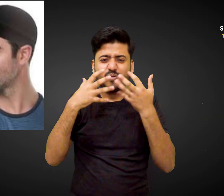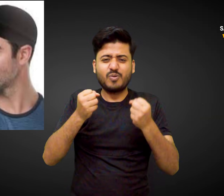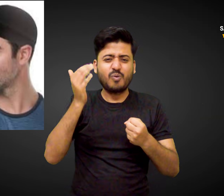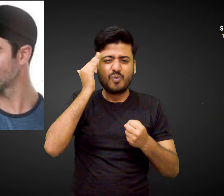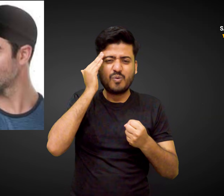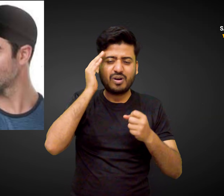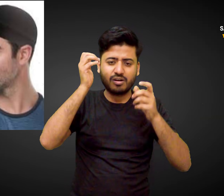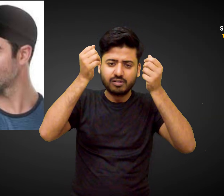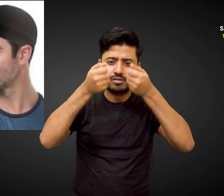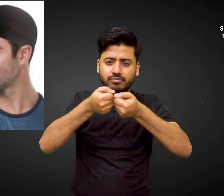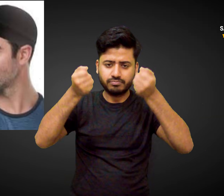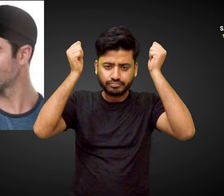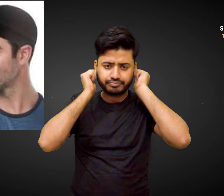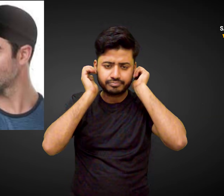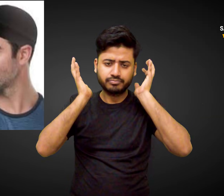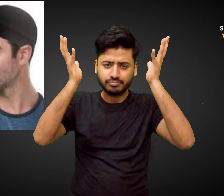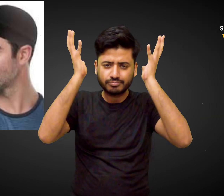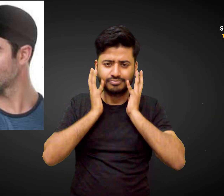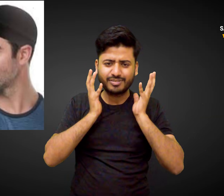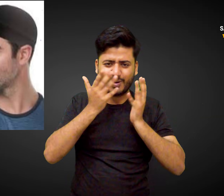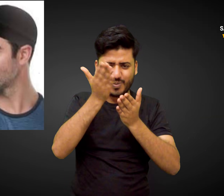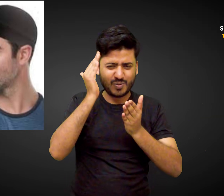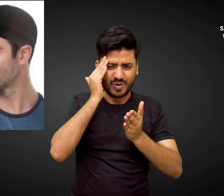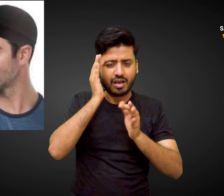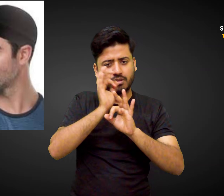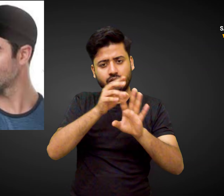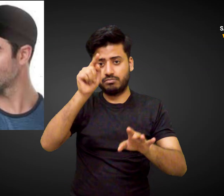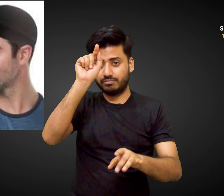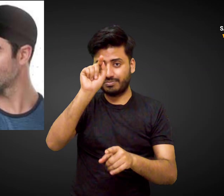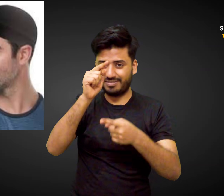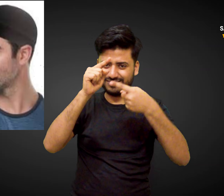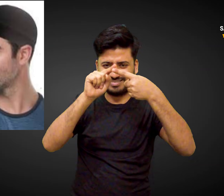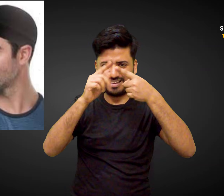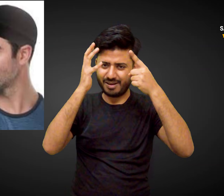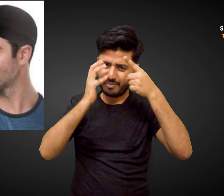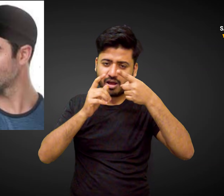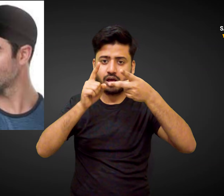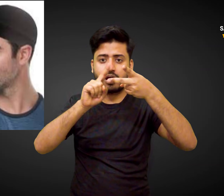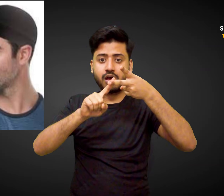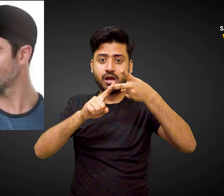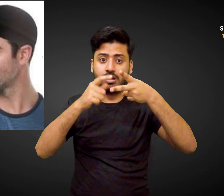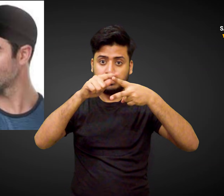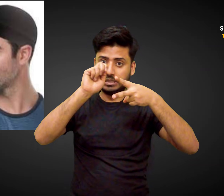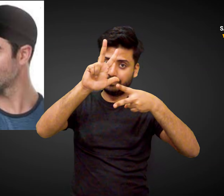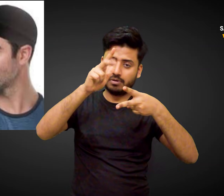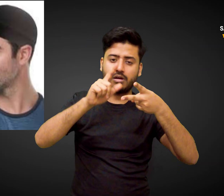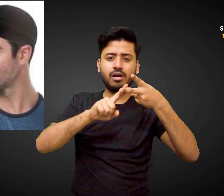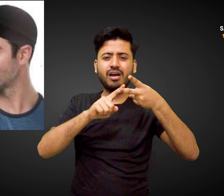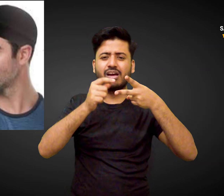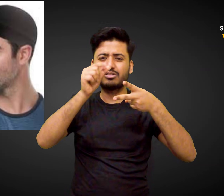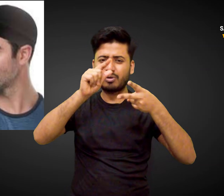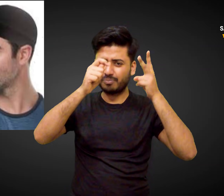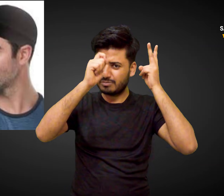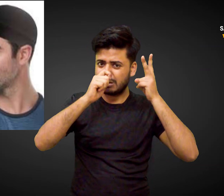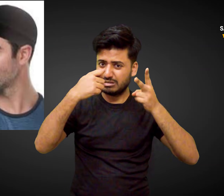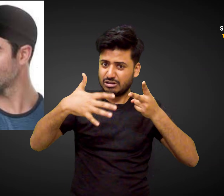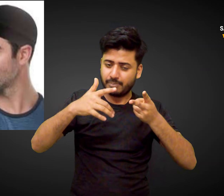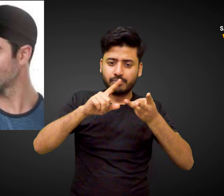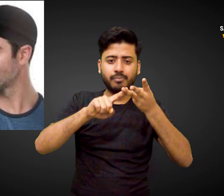materials. Opt for cotton, linen, or mesh, which allow air to circulate and reduce sweat buildup. Ensure a loose